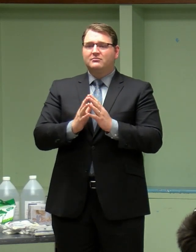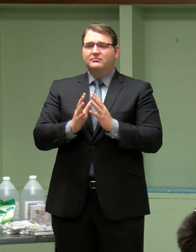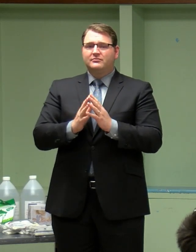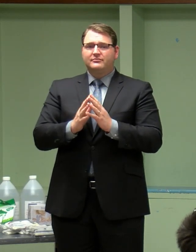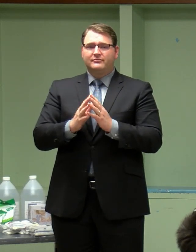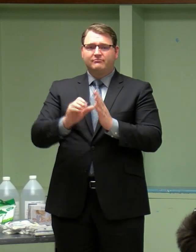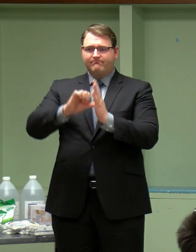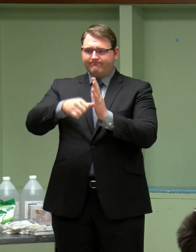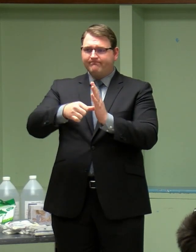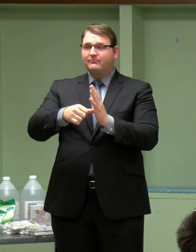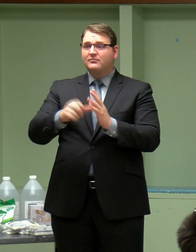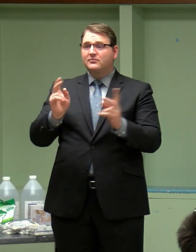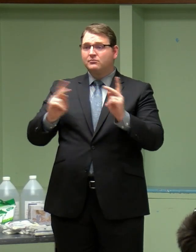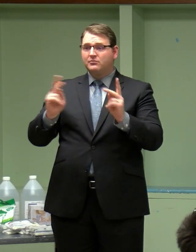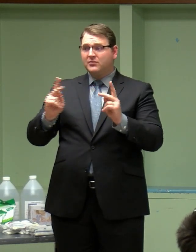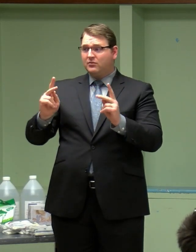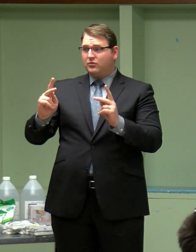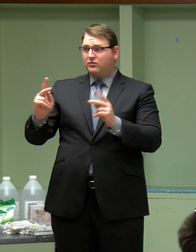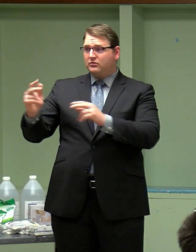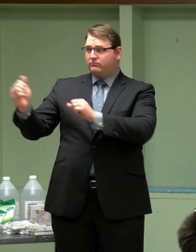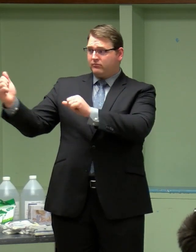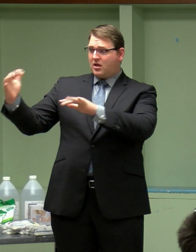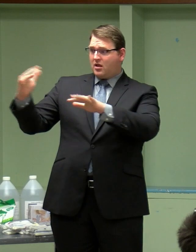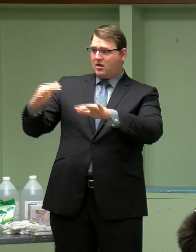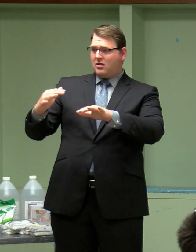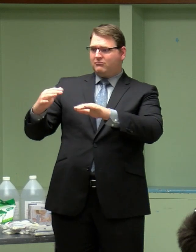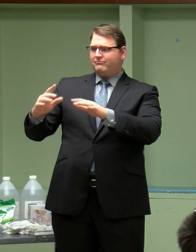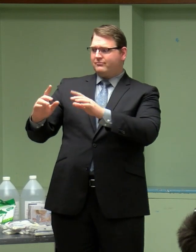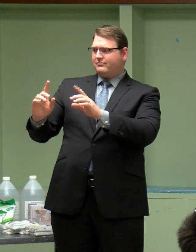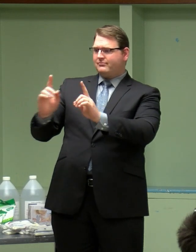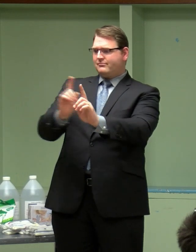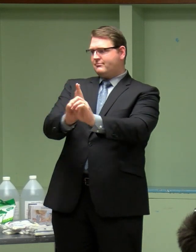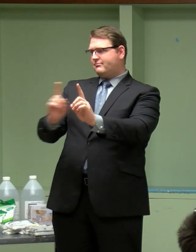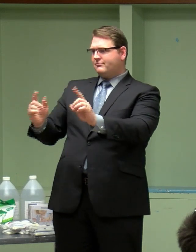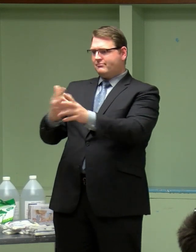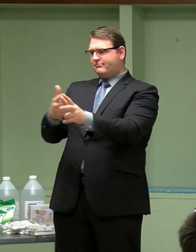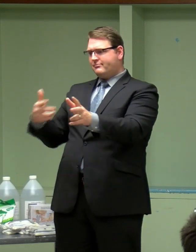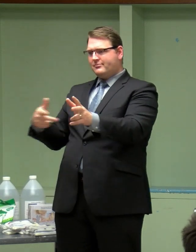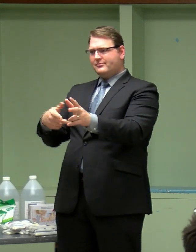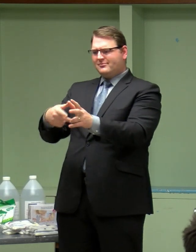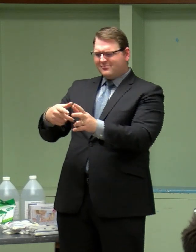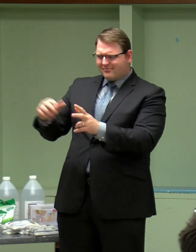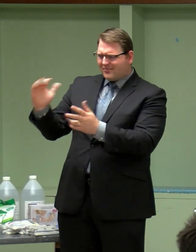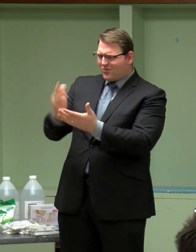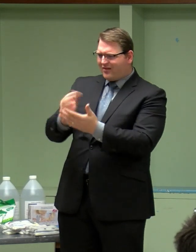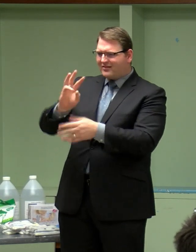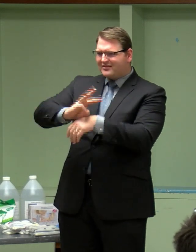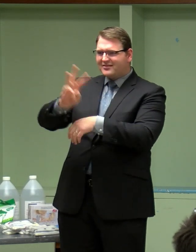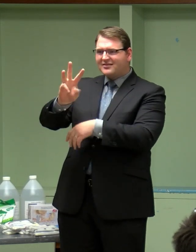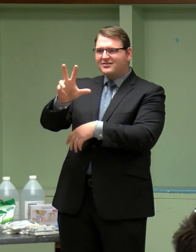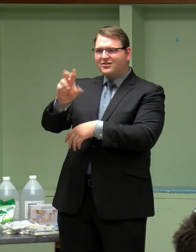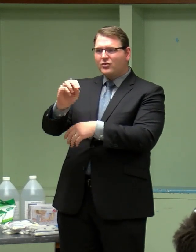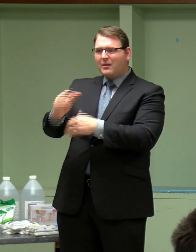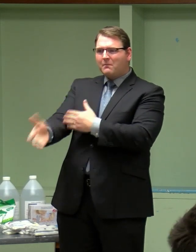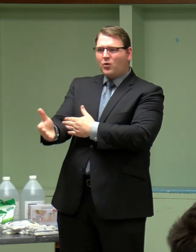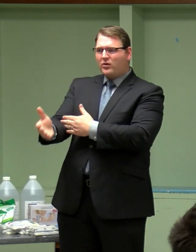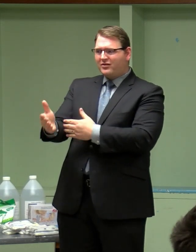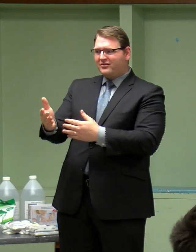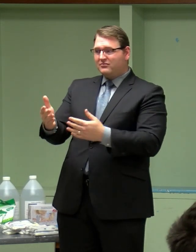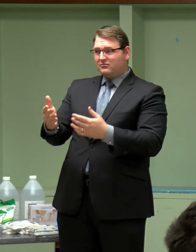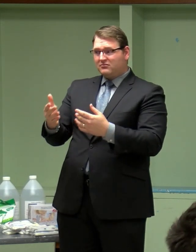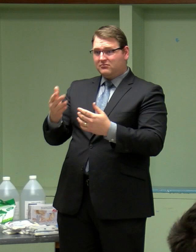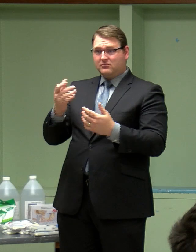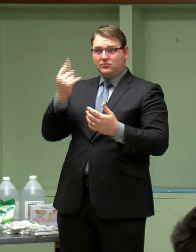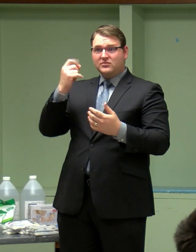when people are lining up at 6:30 in the morning for mass distribution starts at 10 o'clock in the morning, it means that there's a lot of our